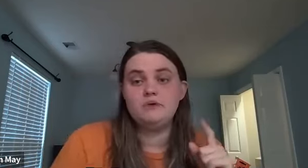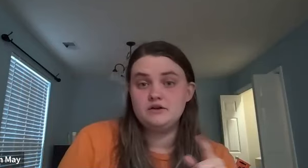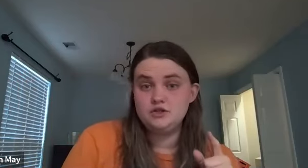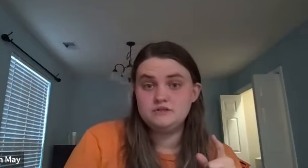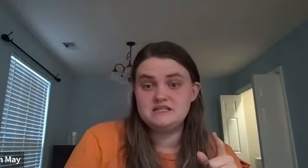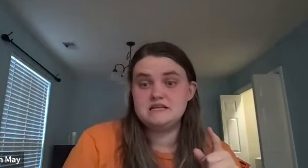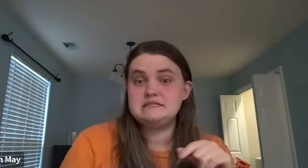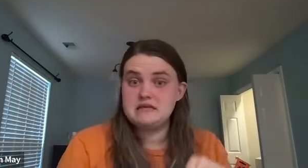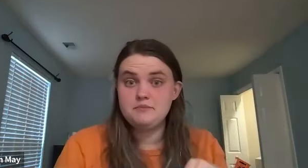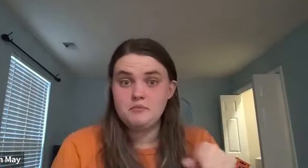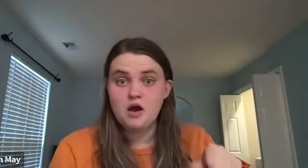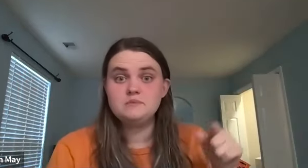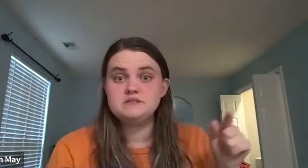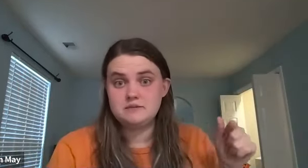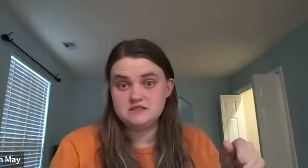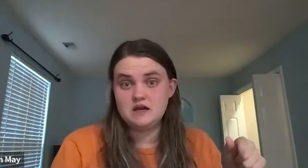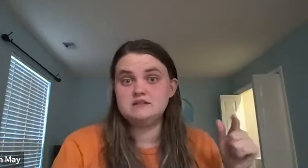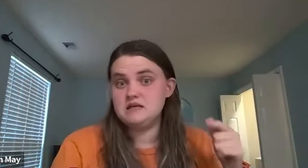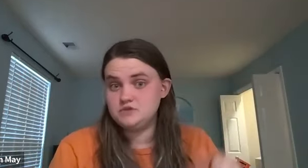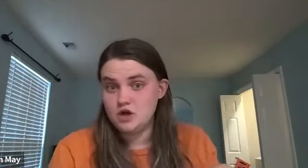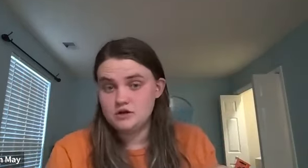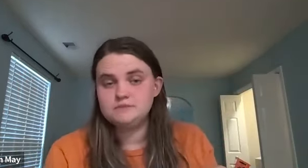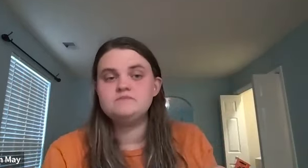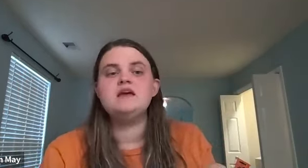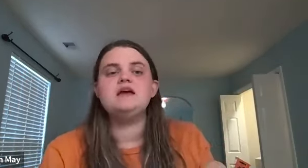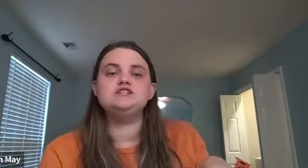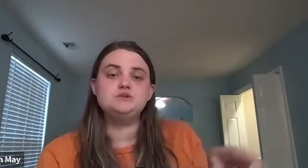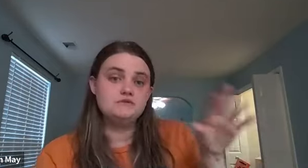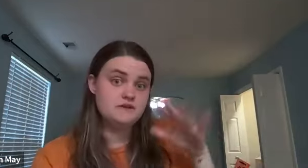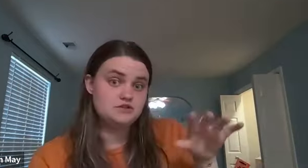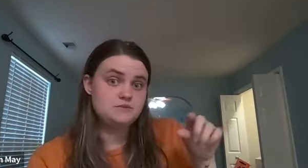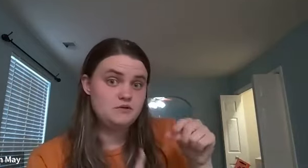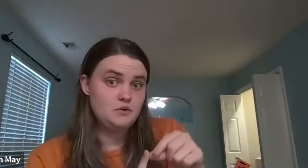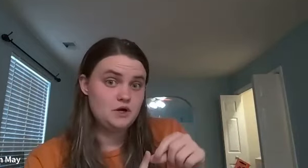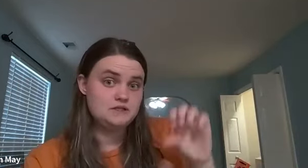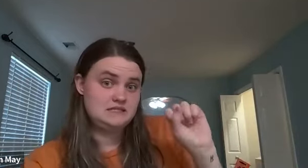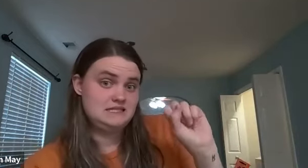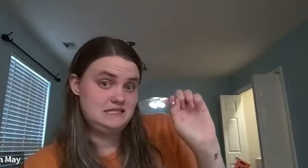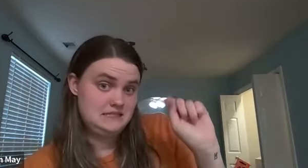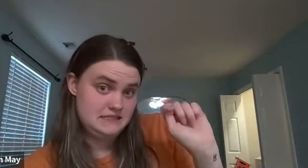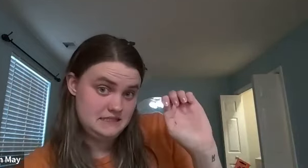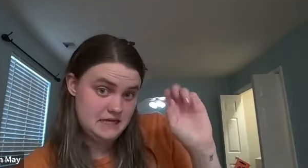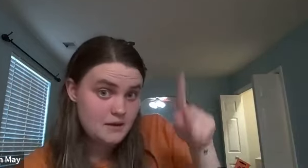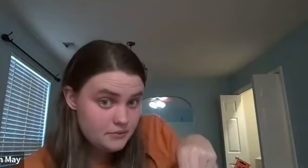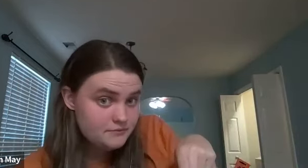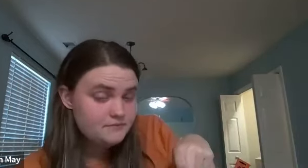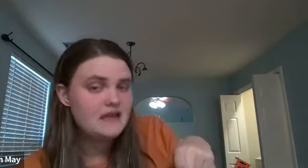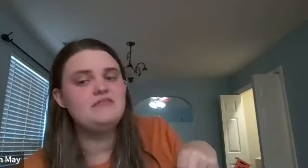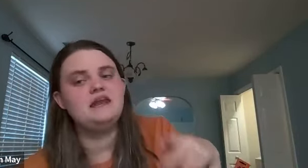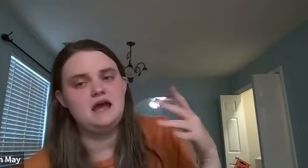how you would say stepmom, stepson, stepdaughter is you would finger spell the word step and then add